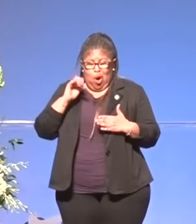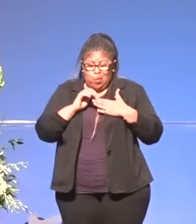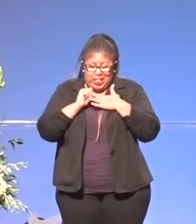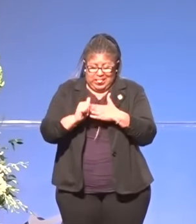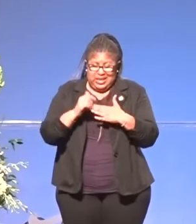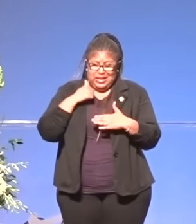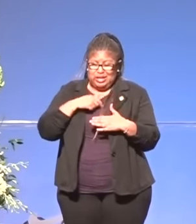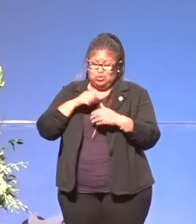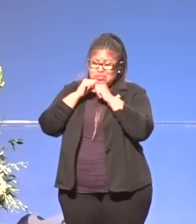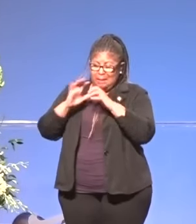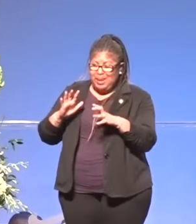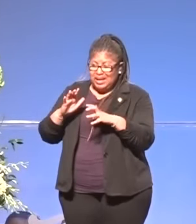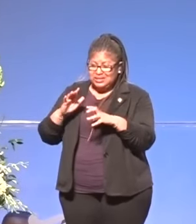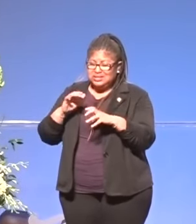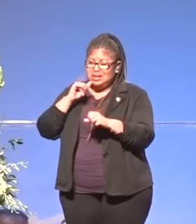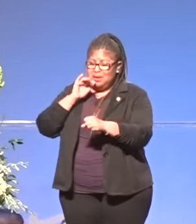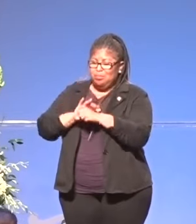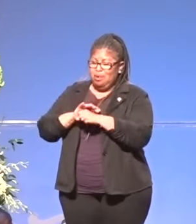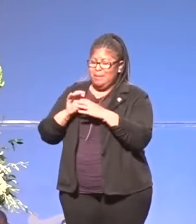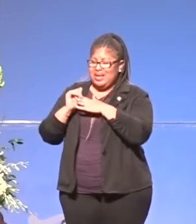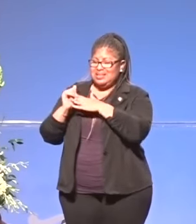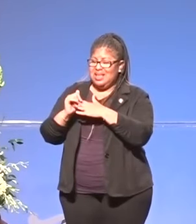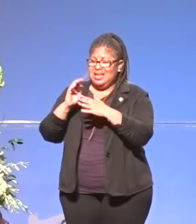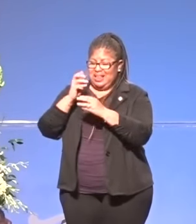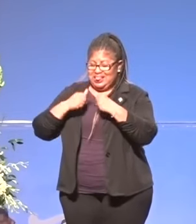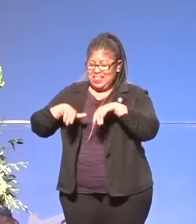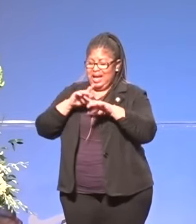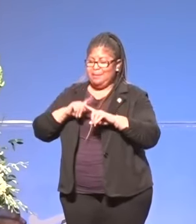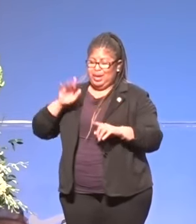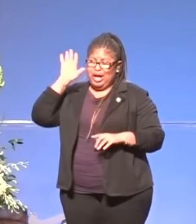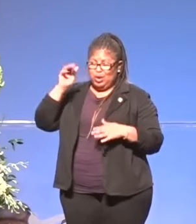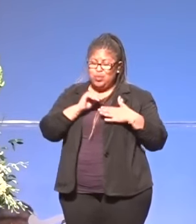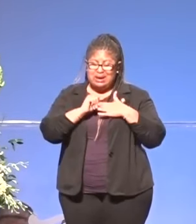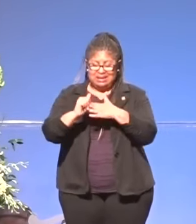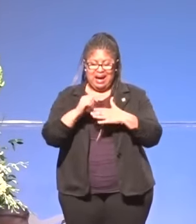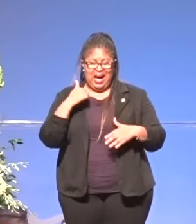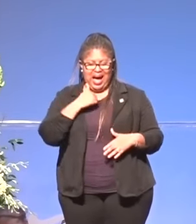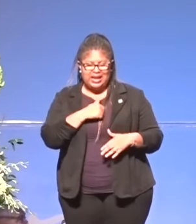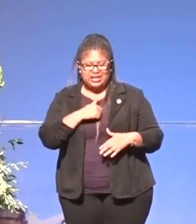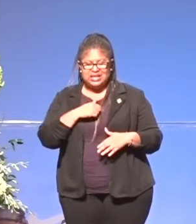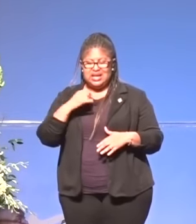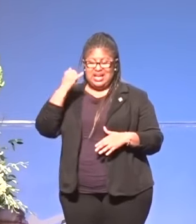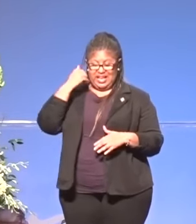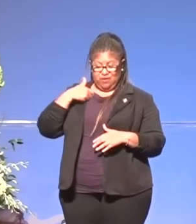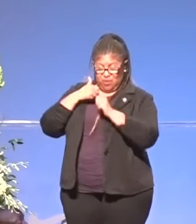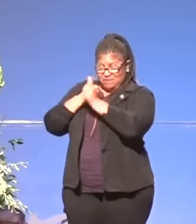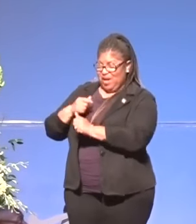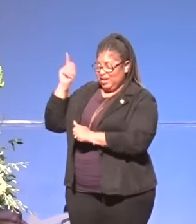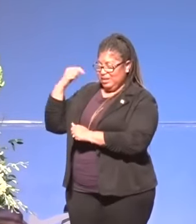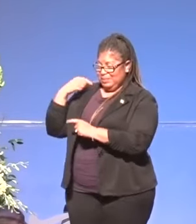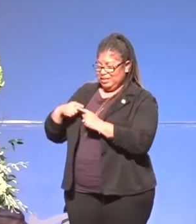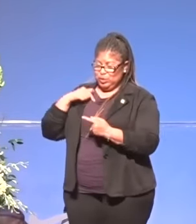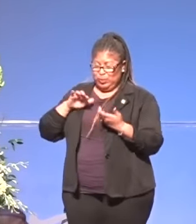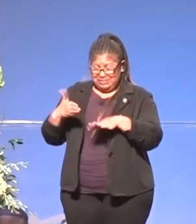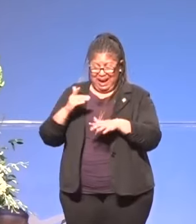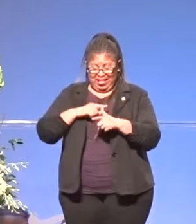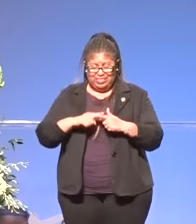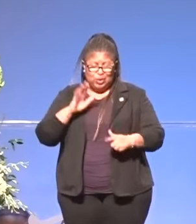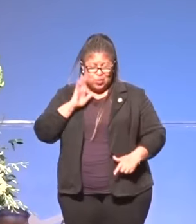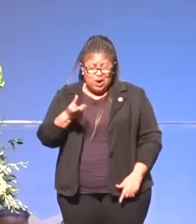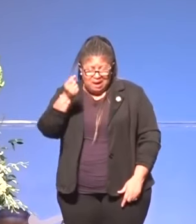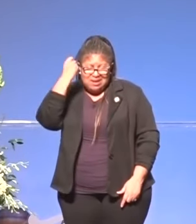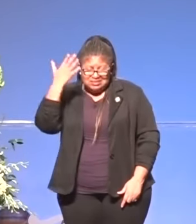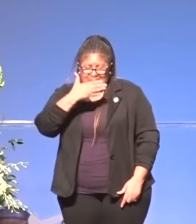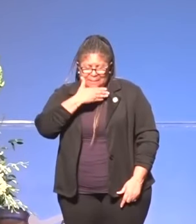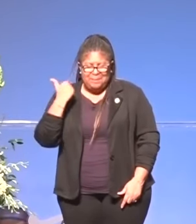blessed promised land. But he'll guide us with his eye if we'll follow him till we die. And then we'll understand it